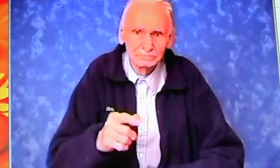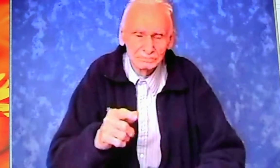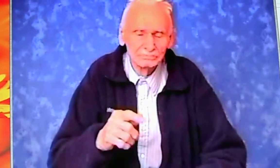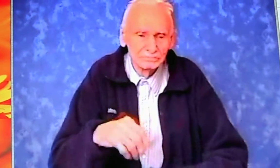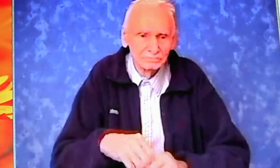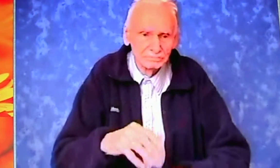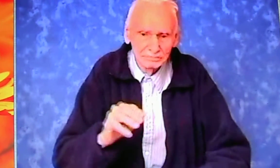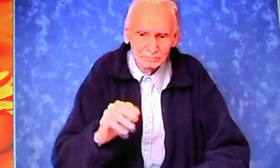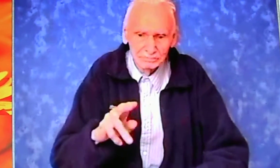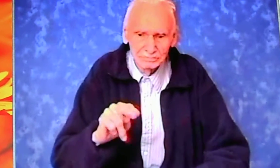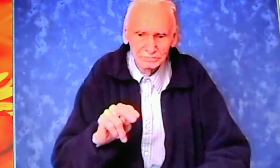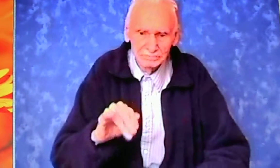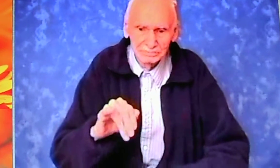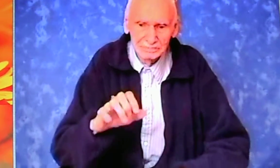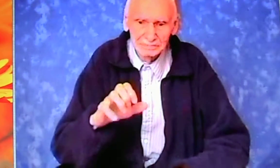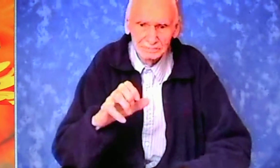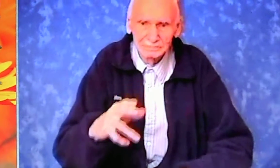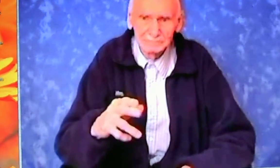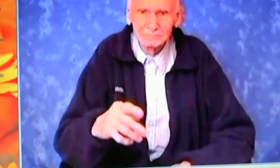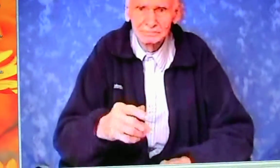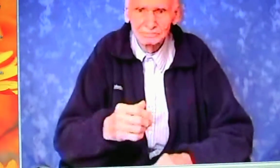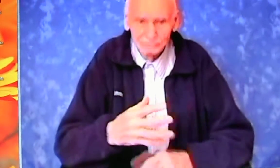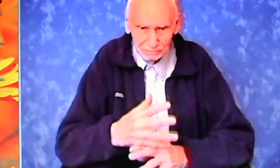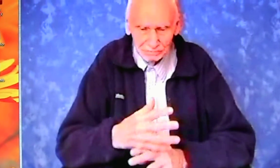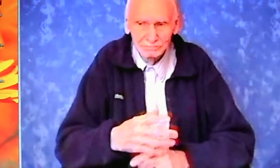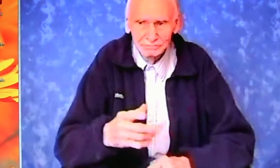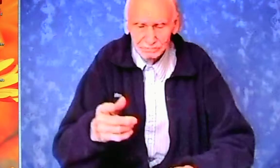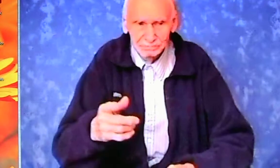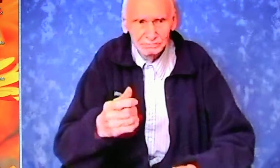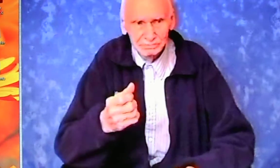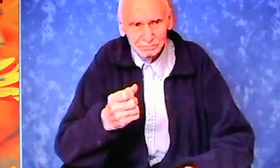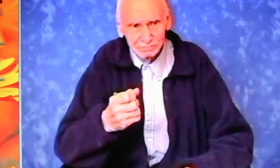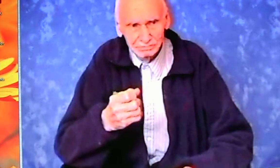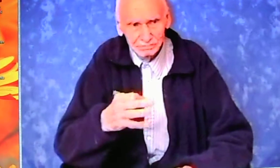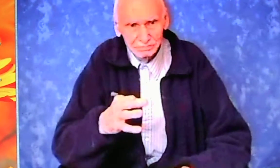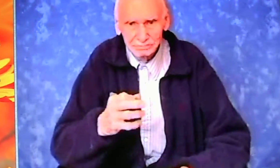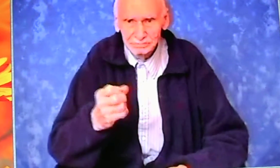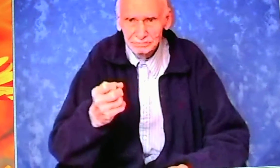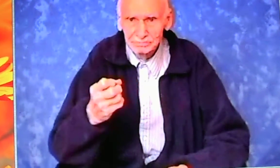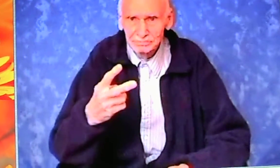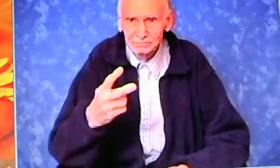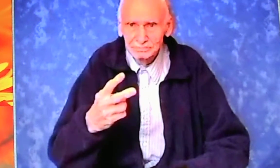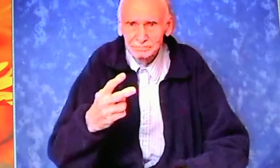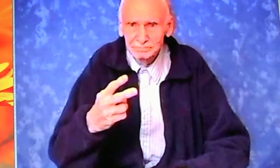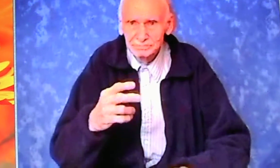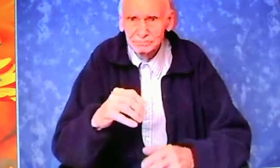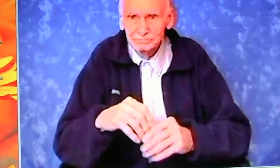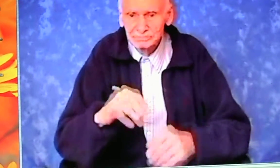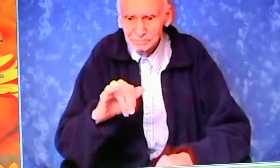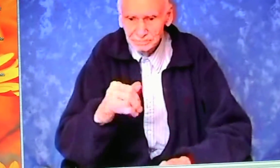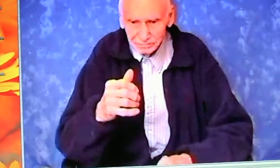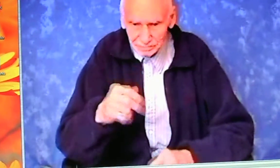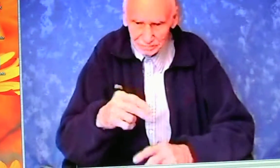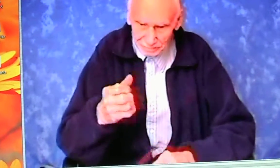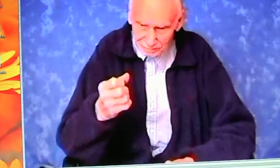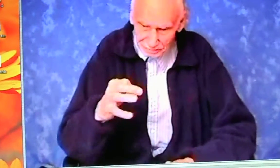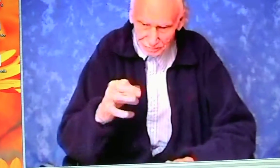I was born in Germany, in Munich, Germany specifically, and I was born in the year